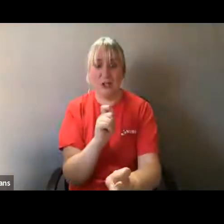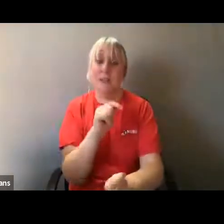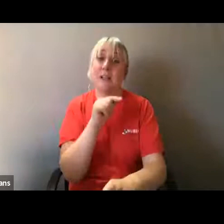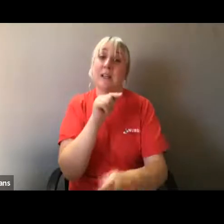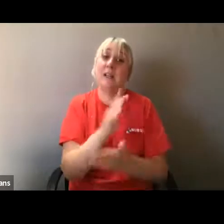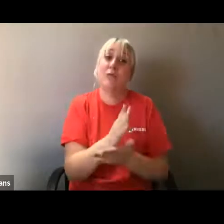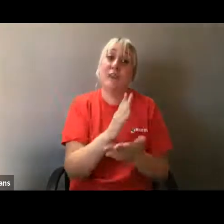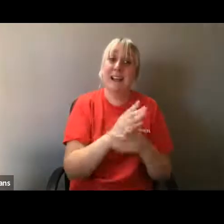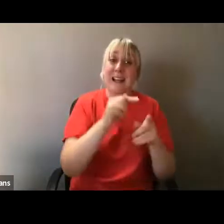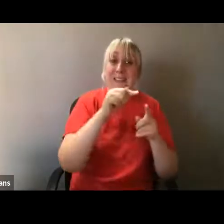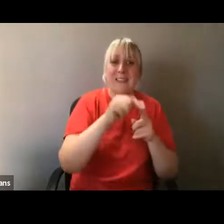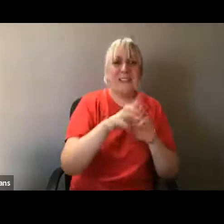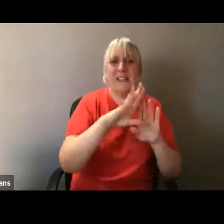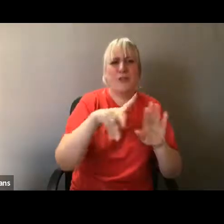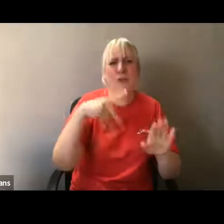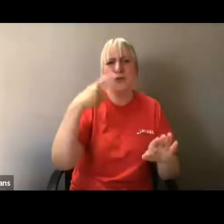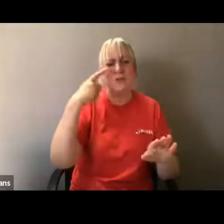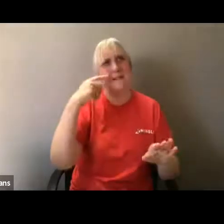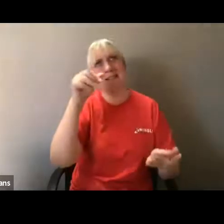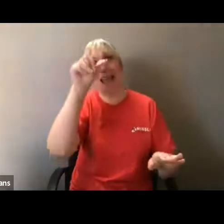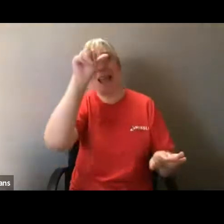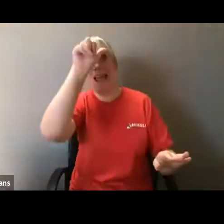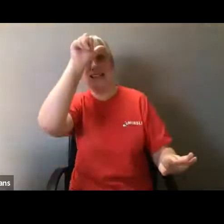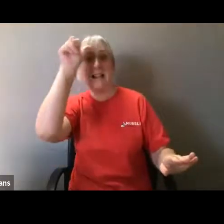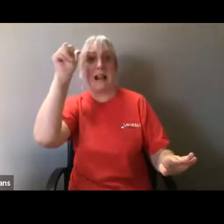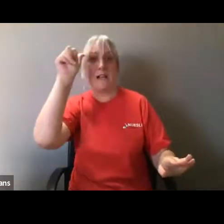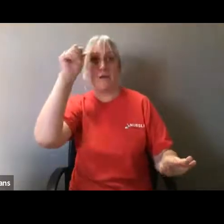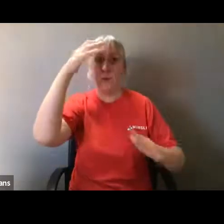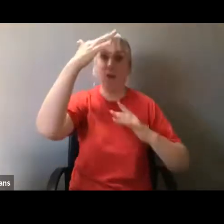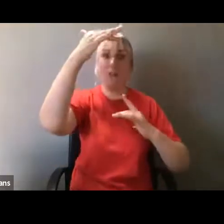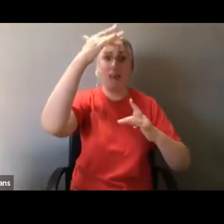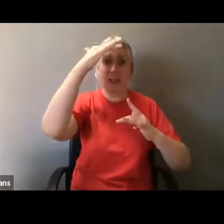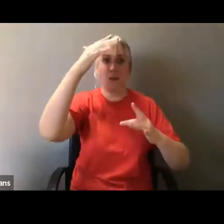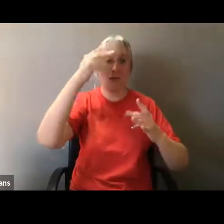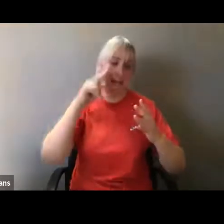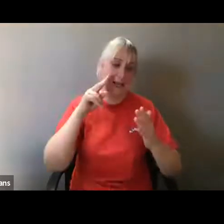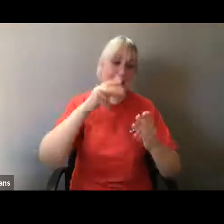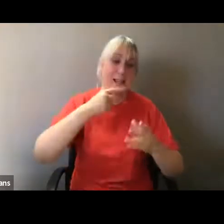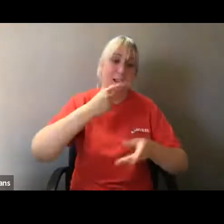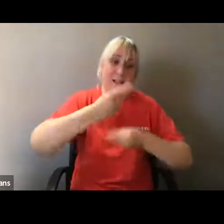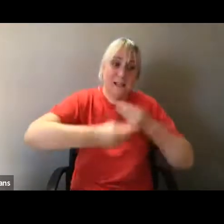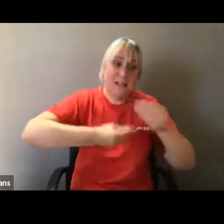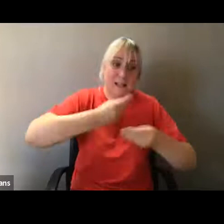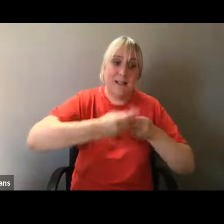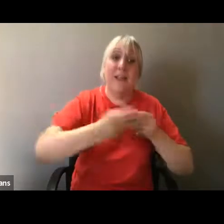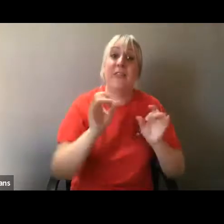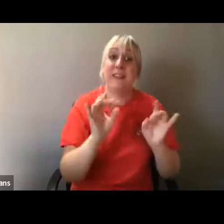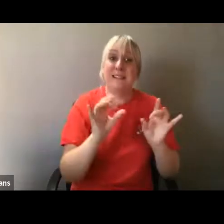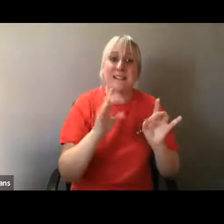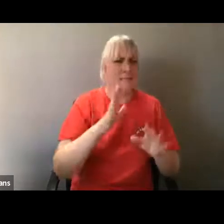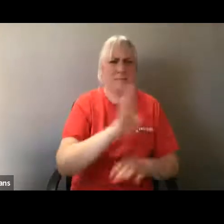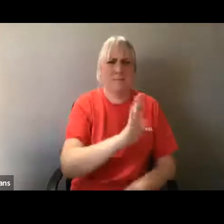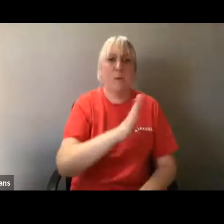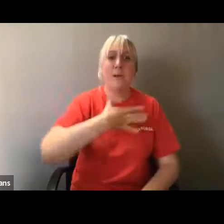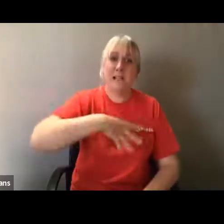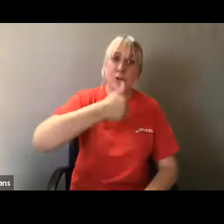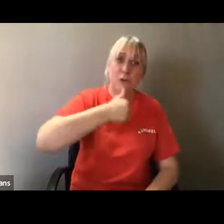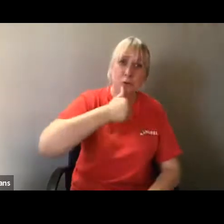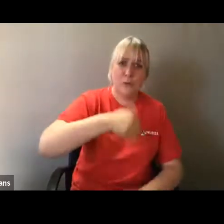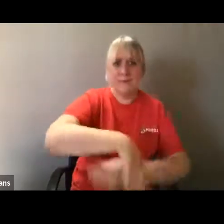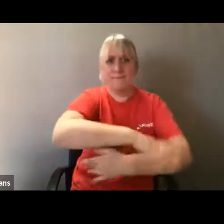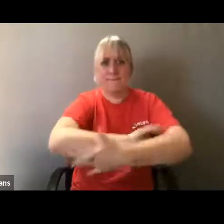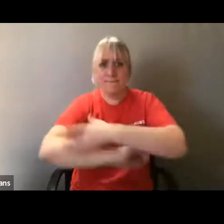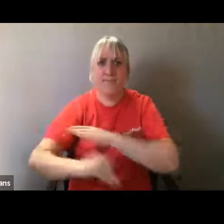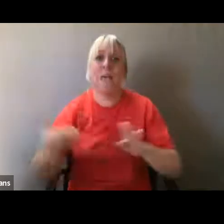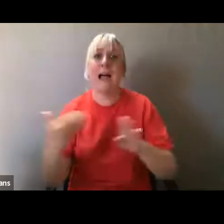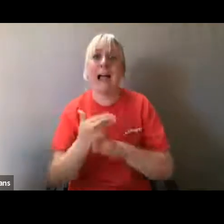masturbation. We need to ensure a direct living link between disability activism and our ideas about how oppression operates